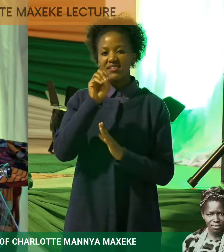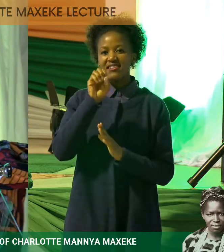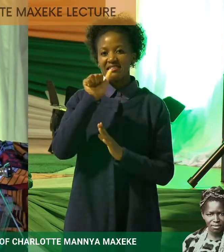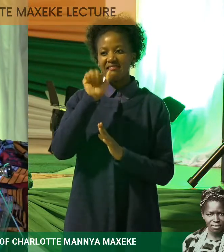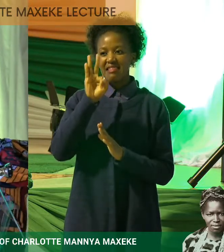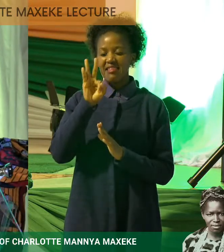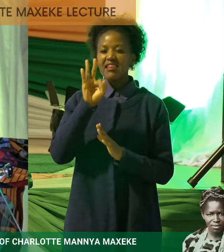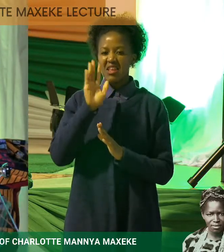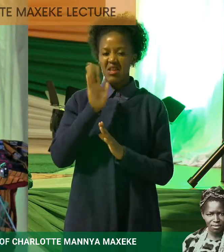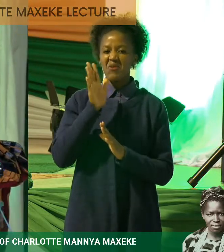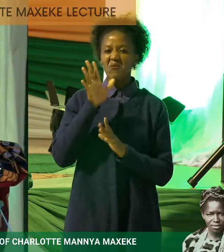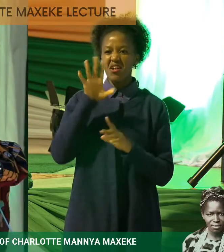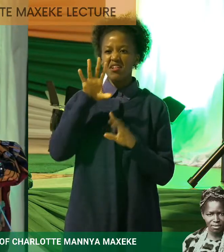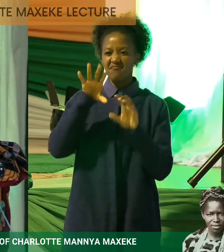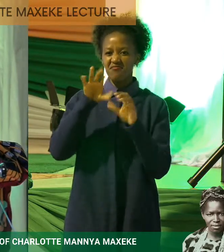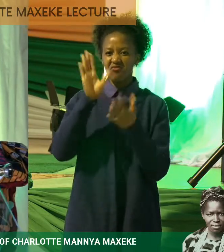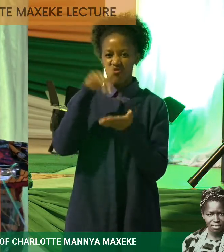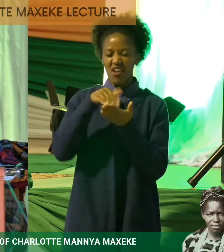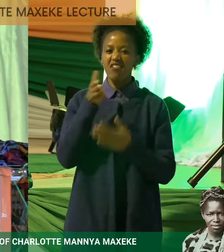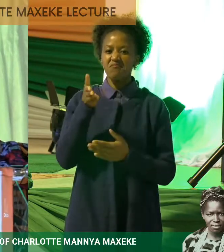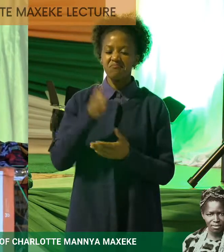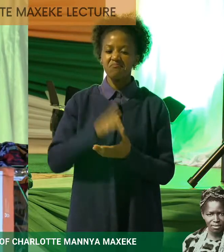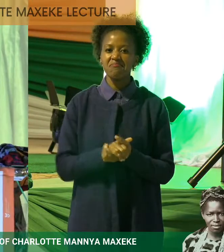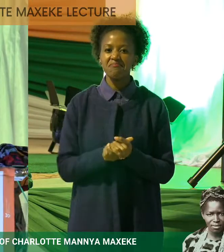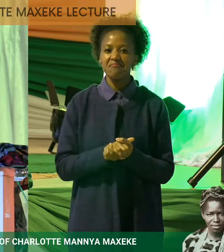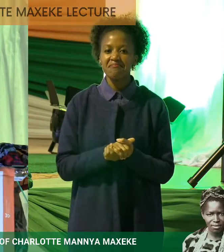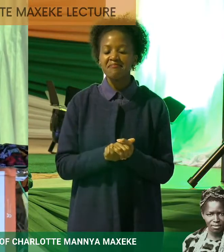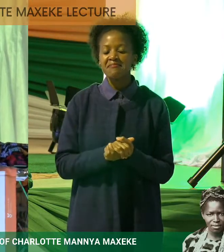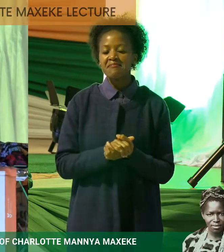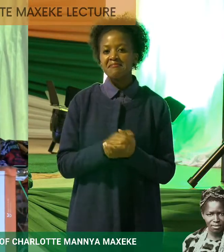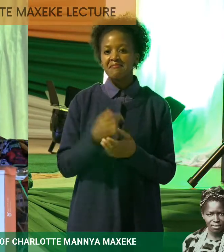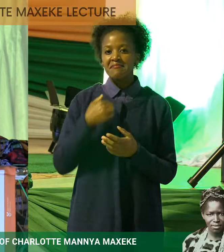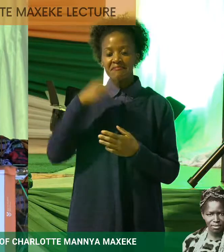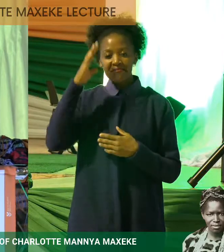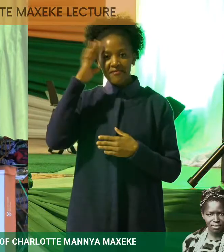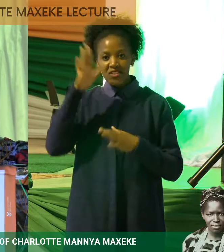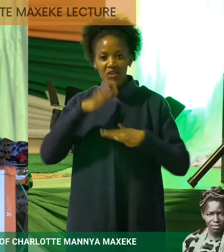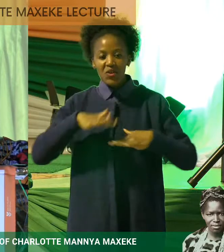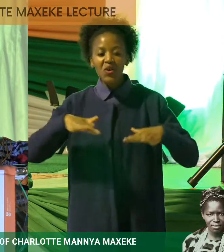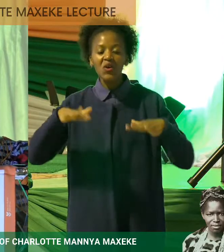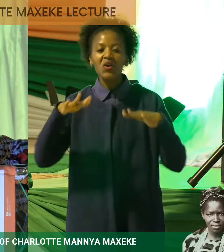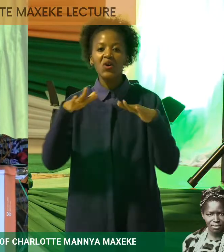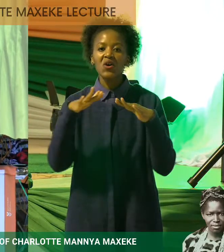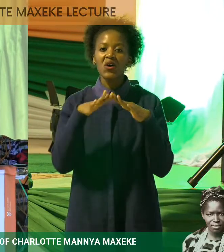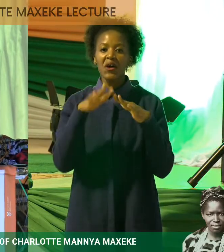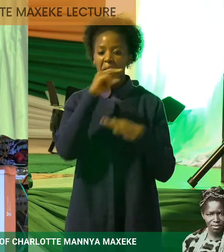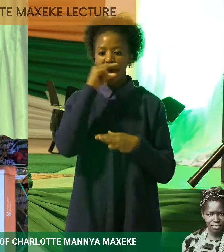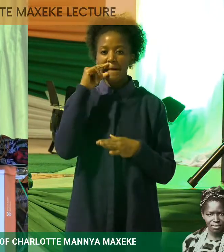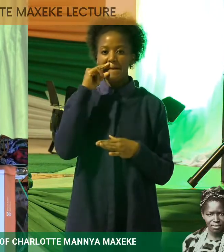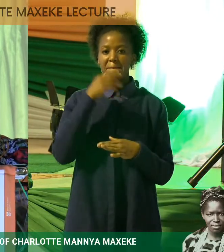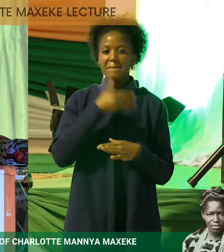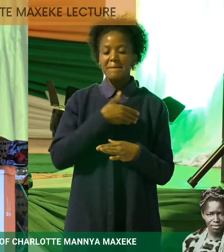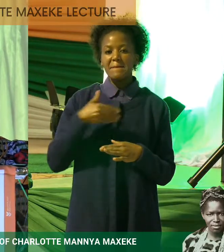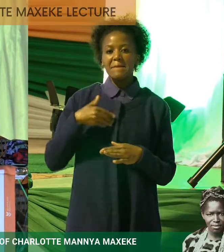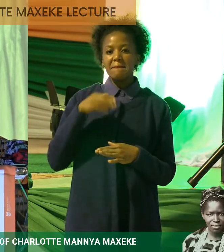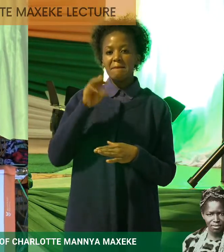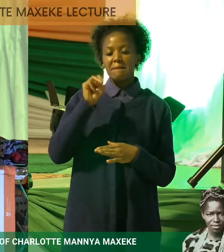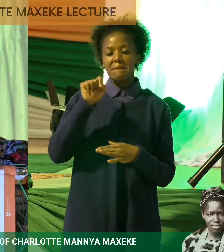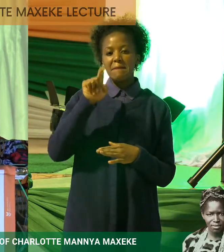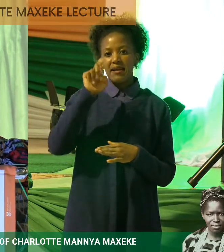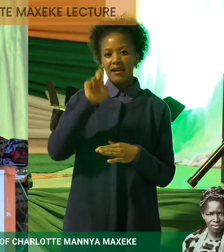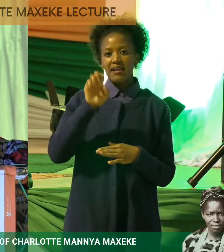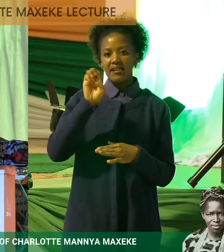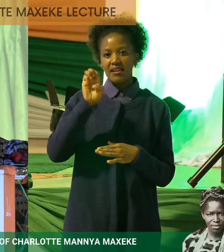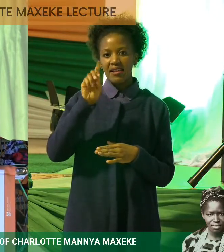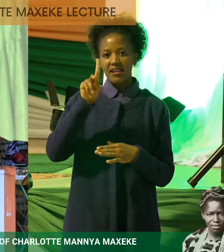to. So I greet you all in the spirit of Umam Charlotte Maxeke, and of course,